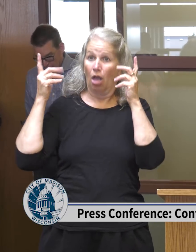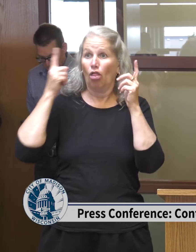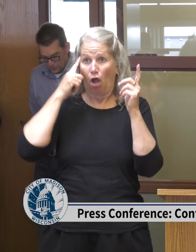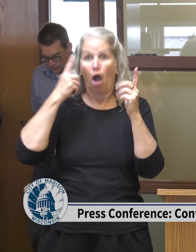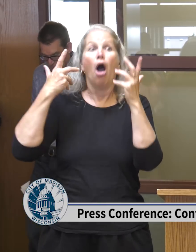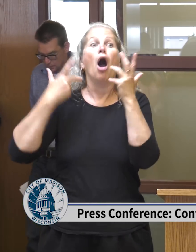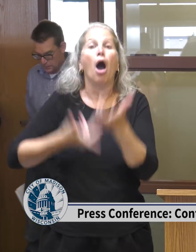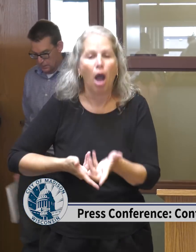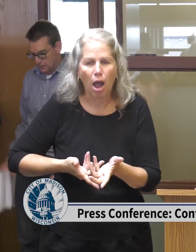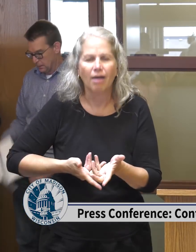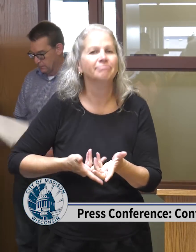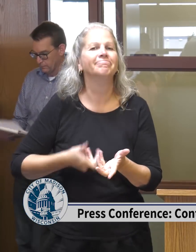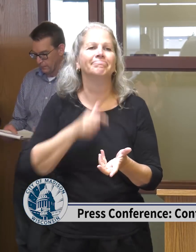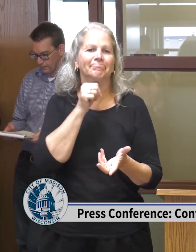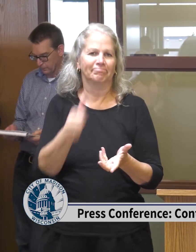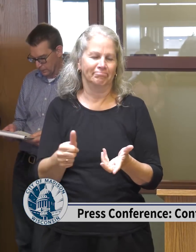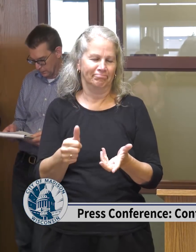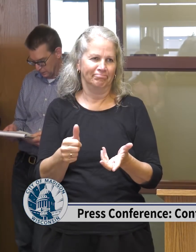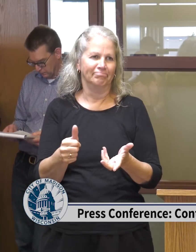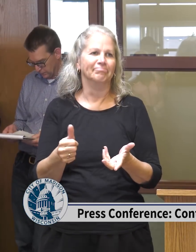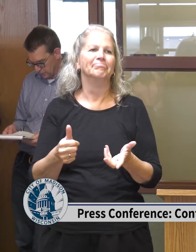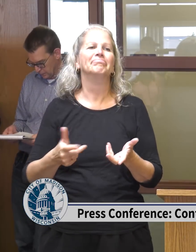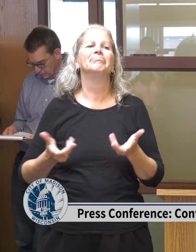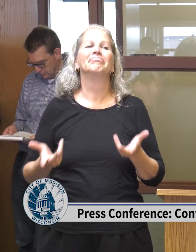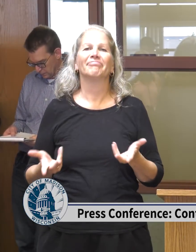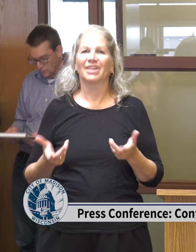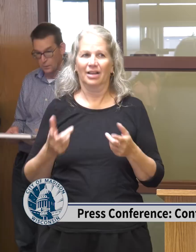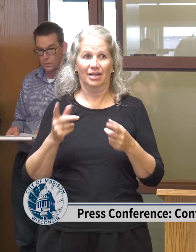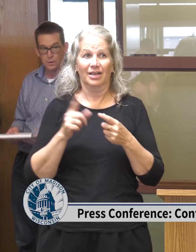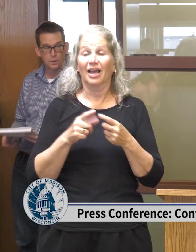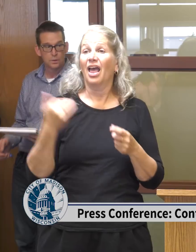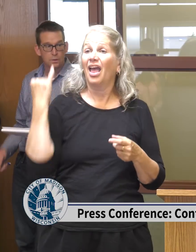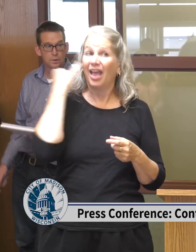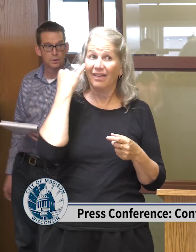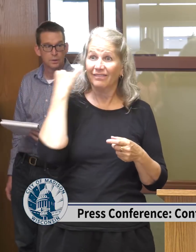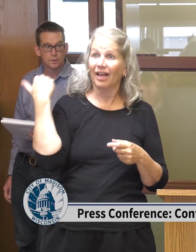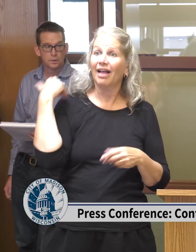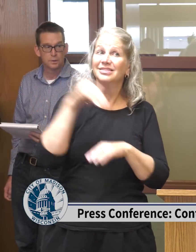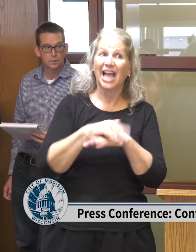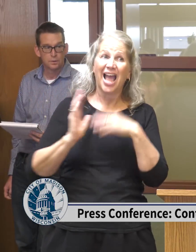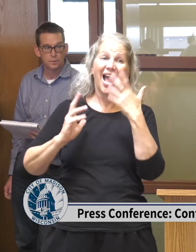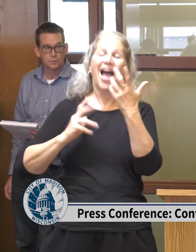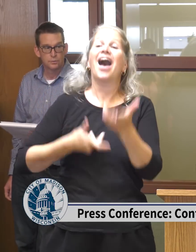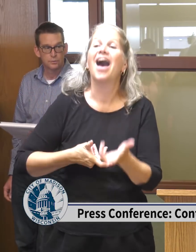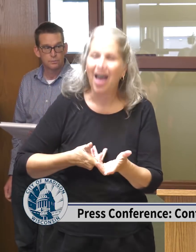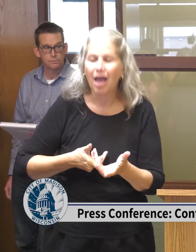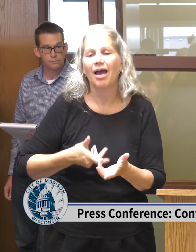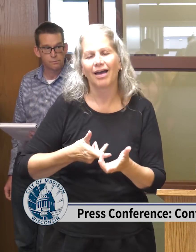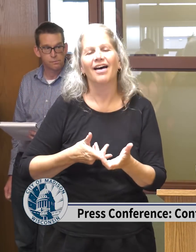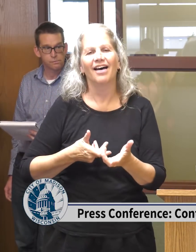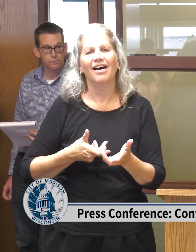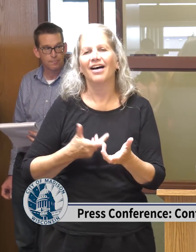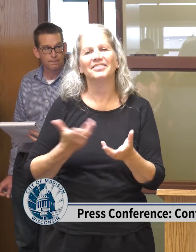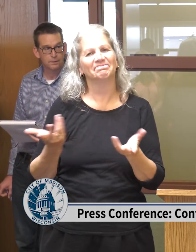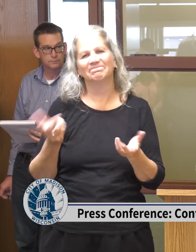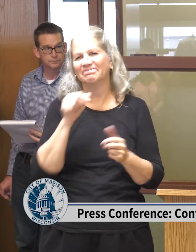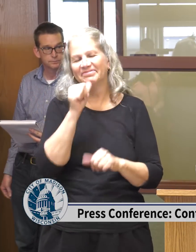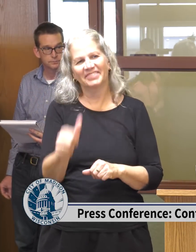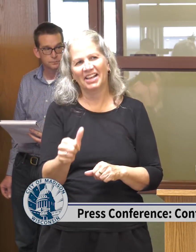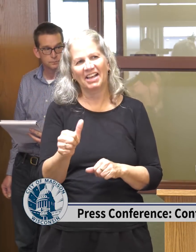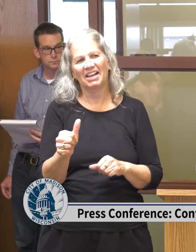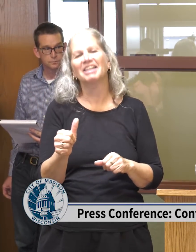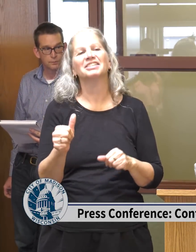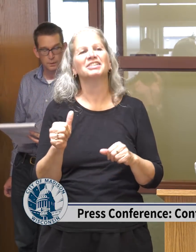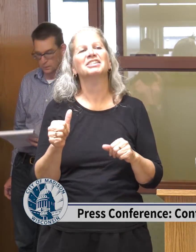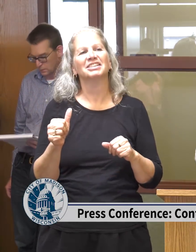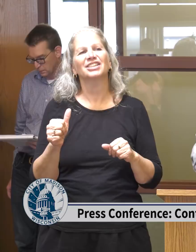on top of that, a 3 to 5 inch rain in the next 24 hours to cause concern between now and